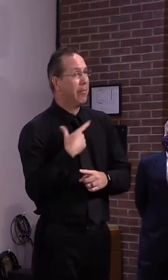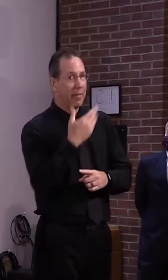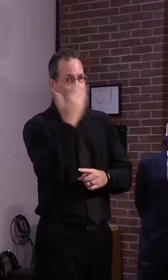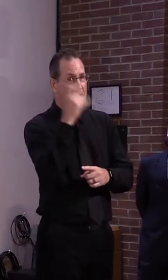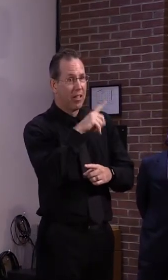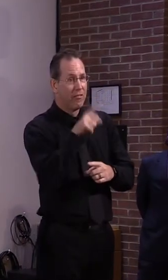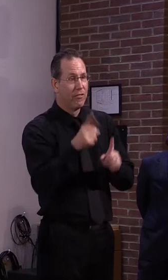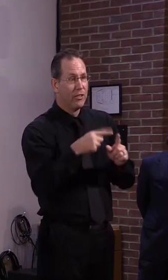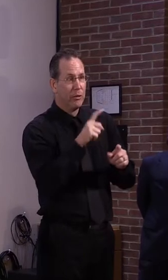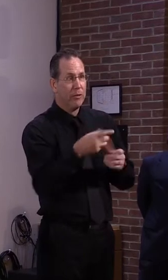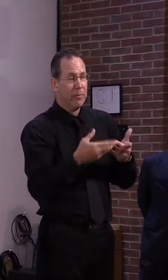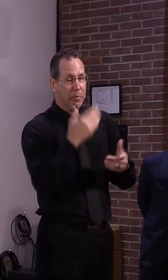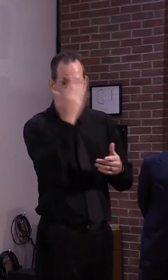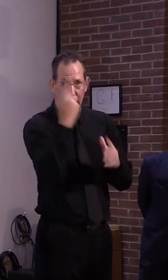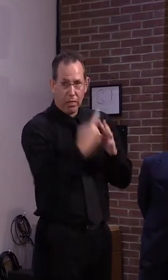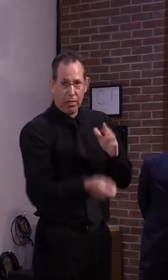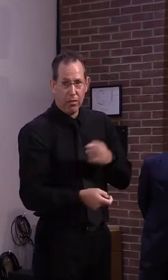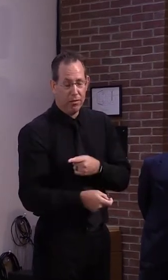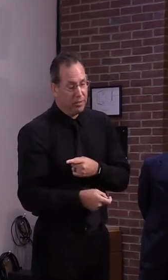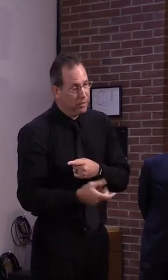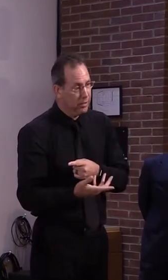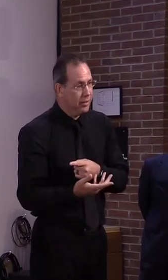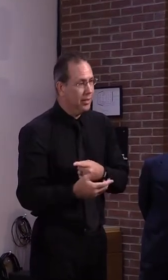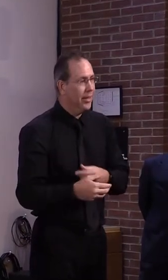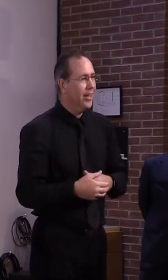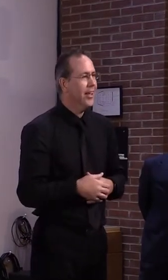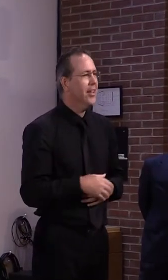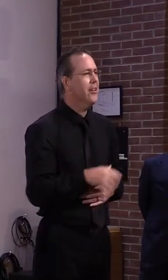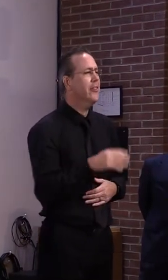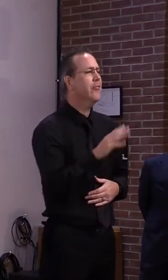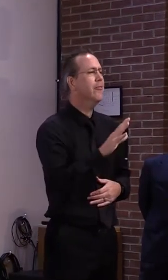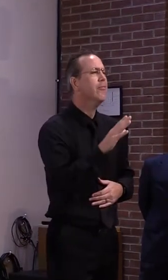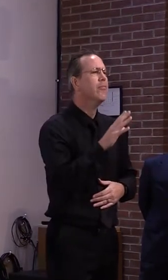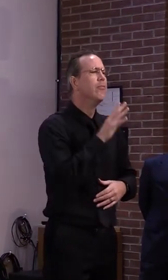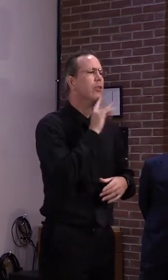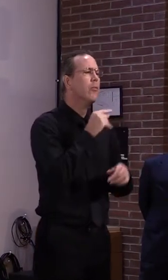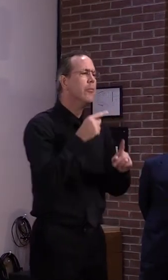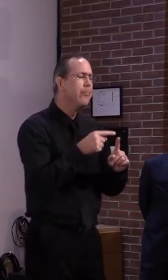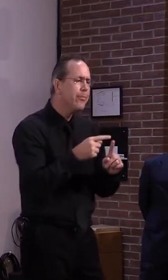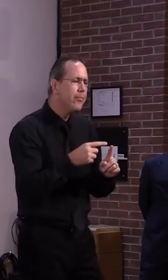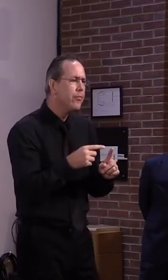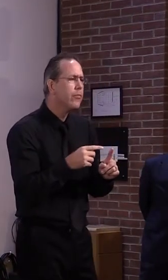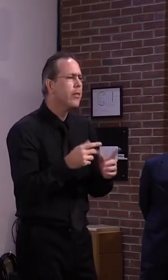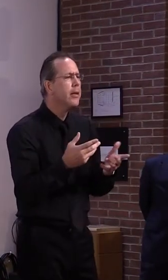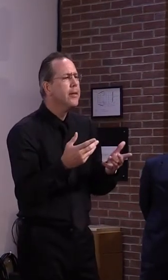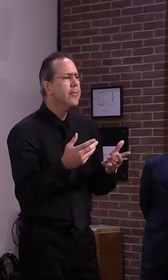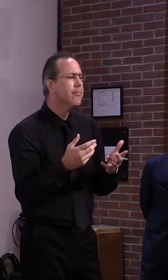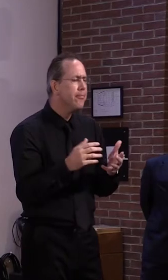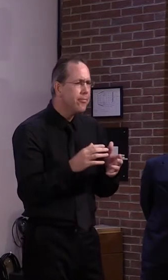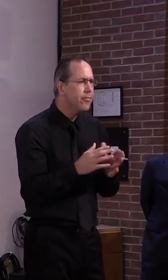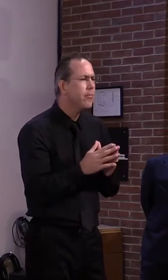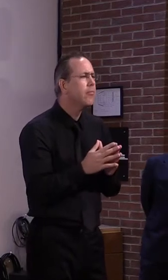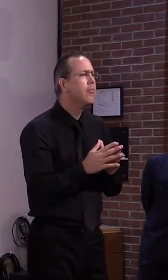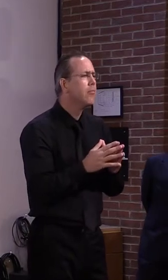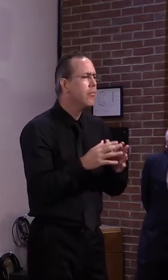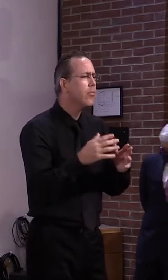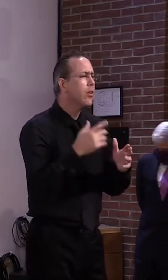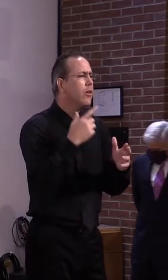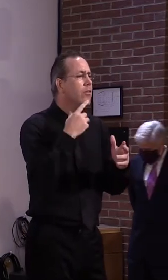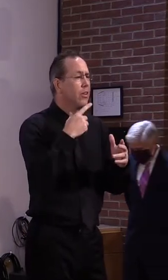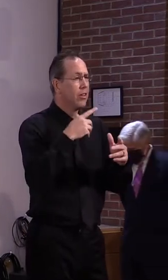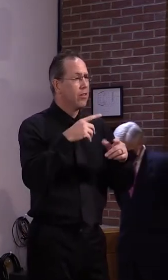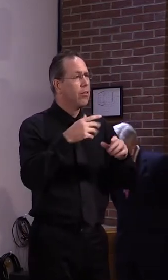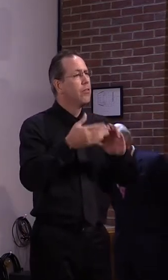what Ham is referring to is called cycle thresholds, CT values. The lower